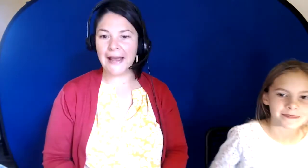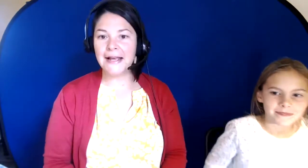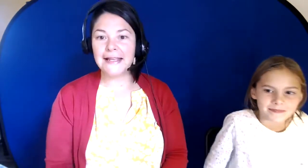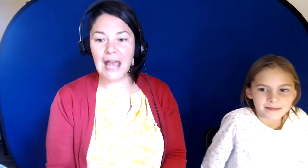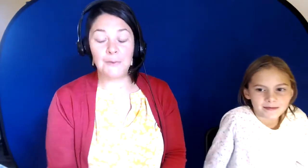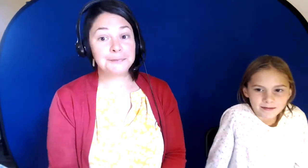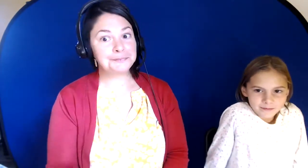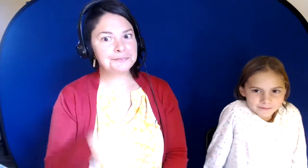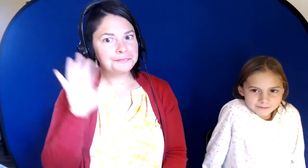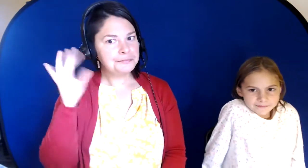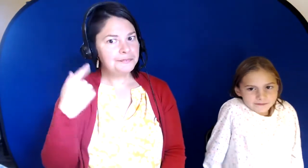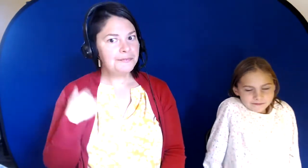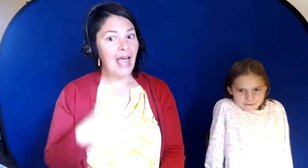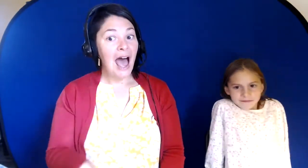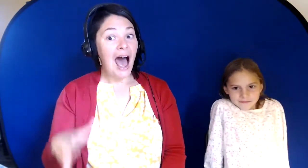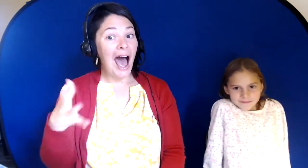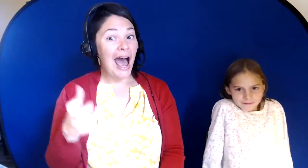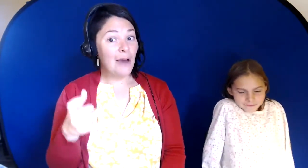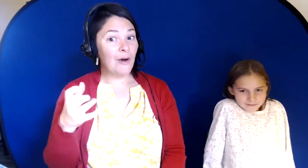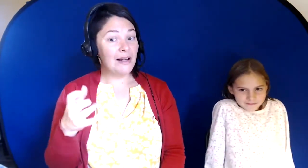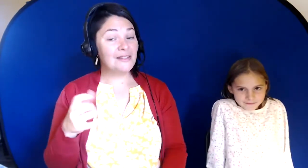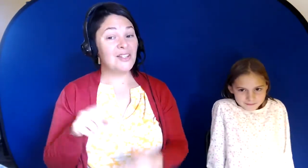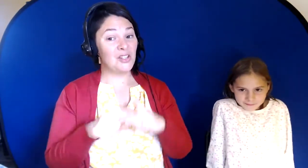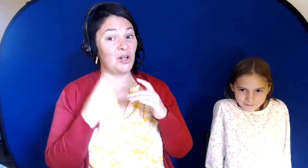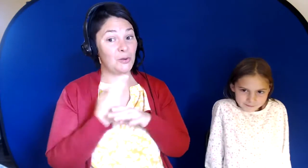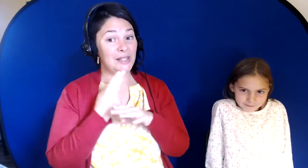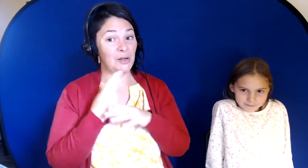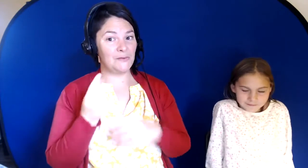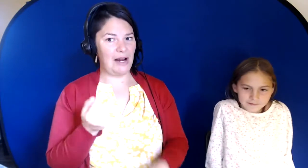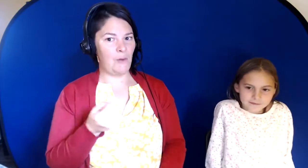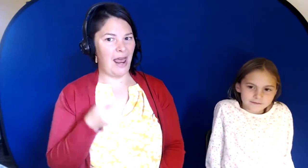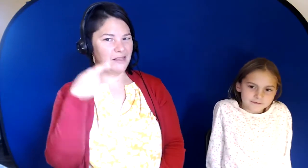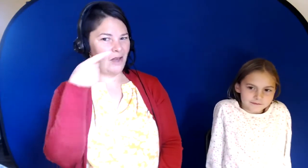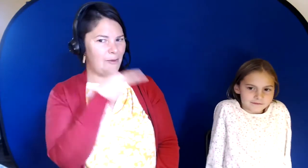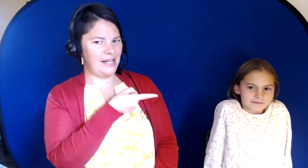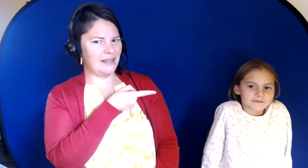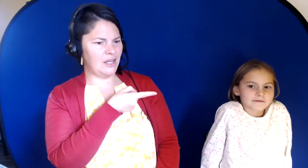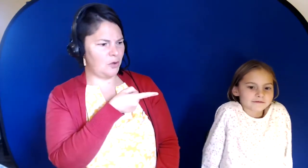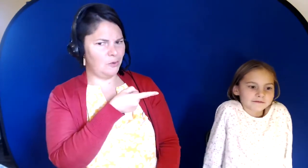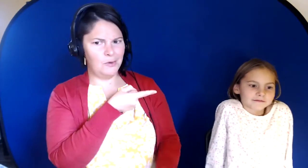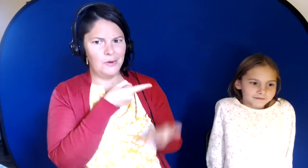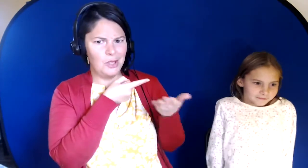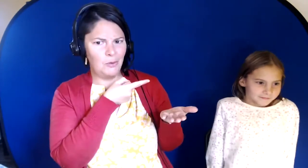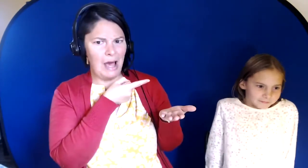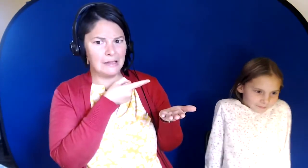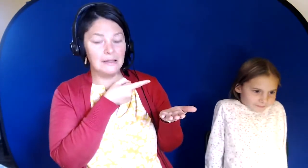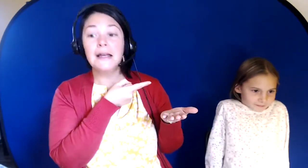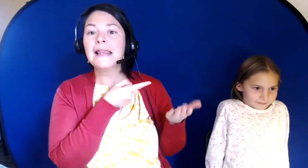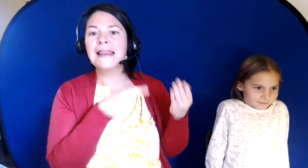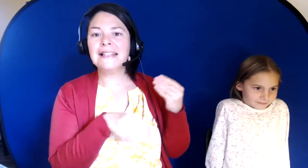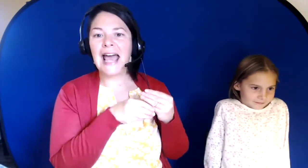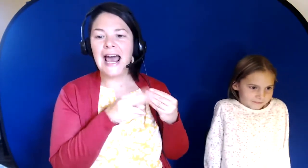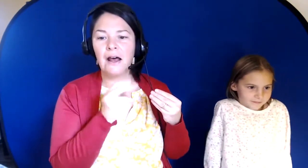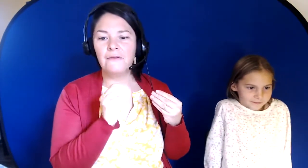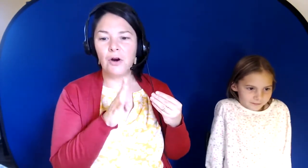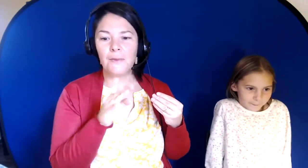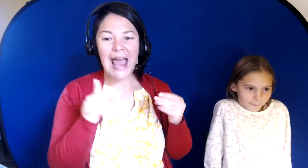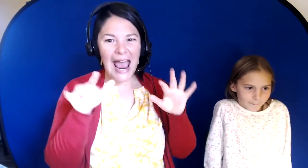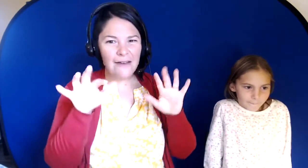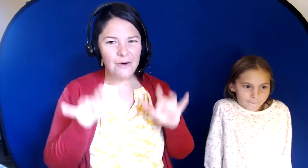now I want us to start using those right away. So I want to say you what? Let's add a verb. Everyone, if